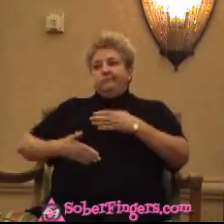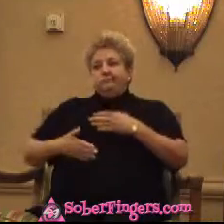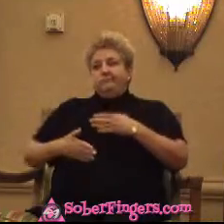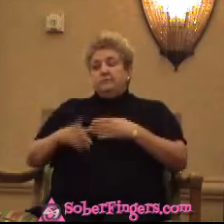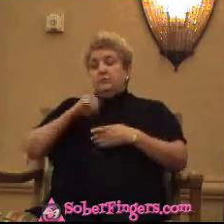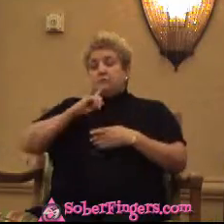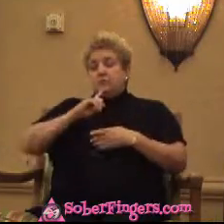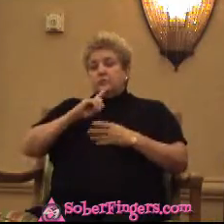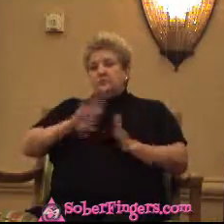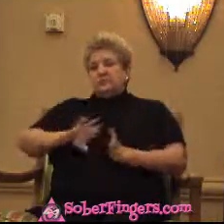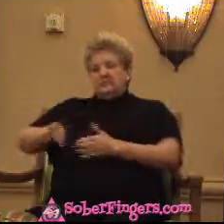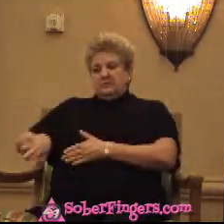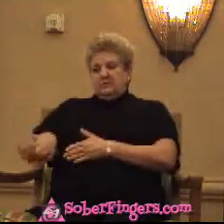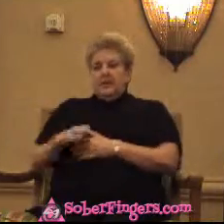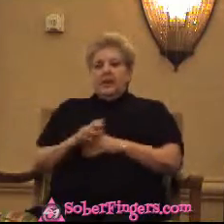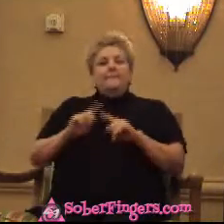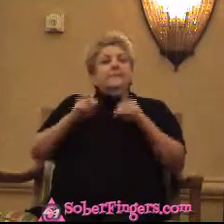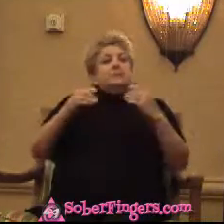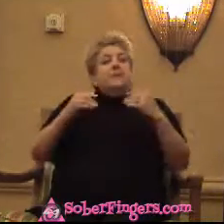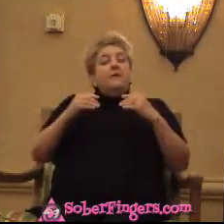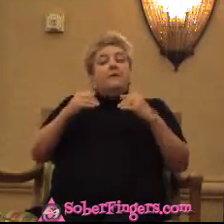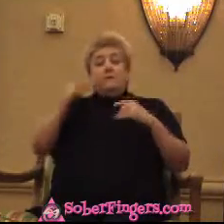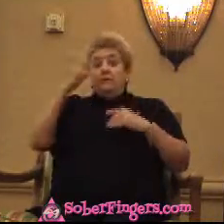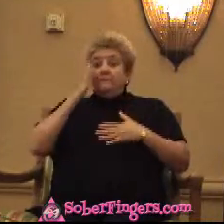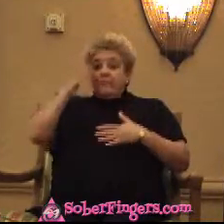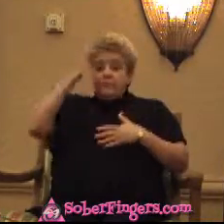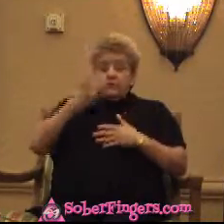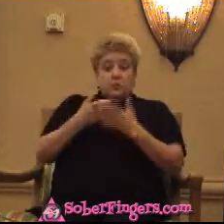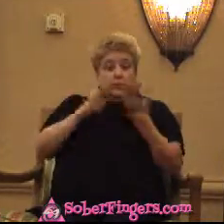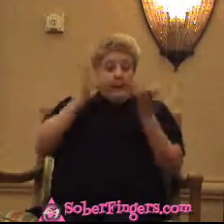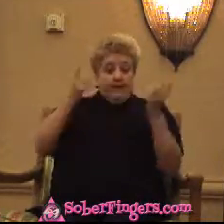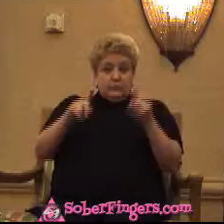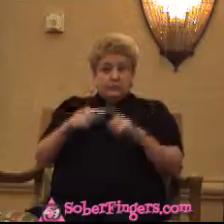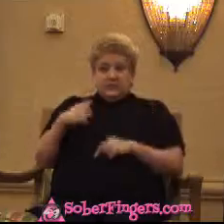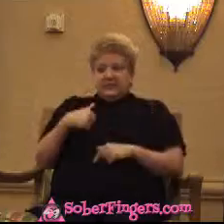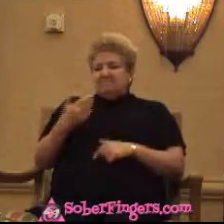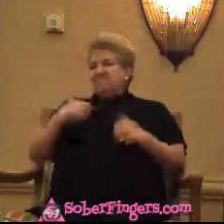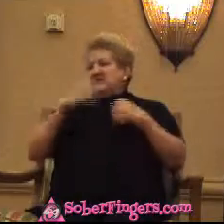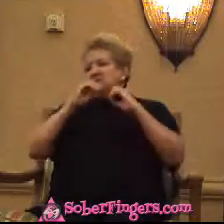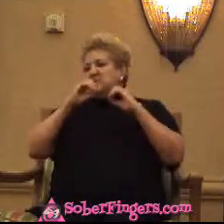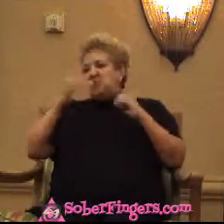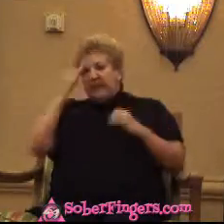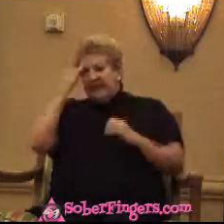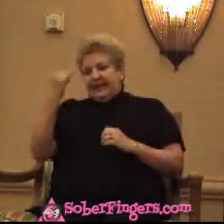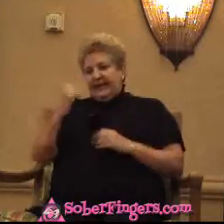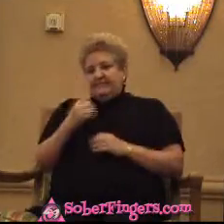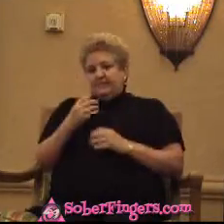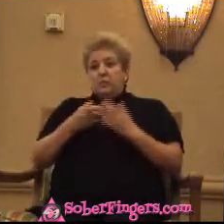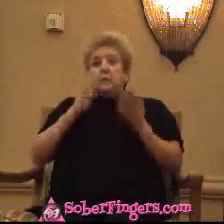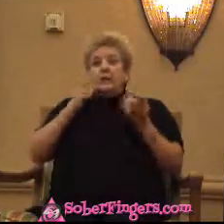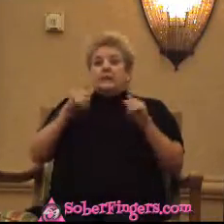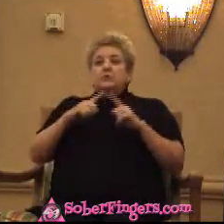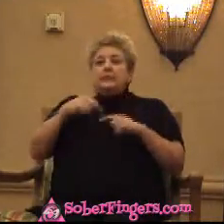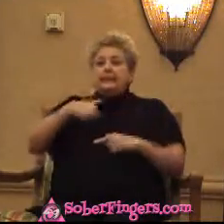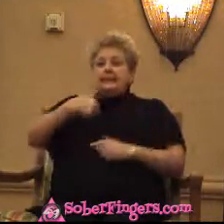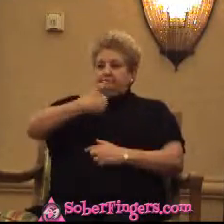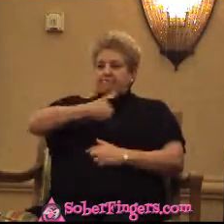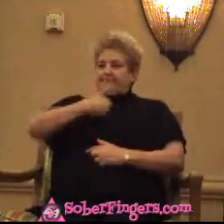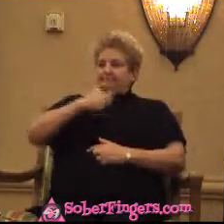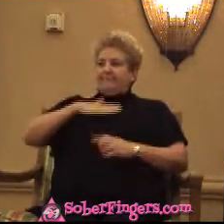idea that what would happen to me in my life and what's happened to my wife and myself and our family and what's, the